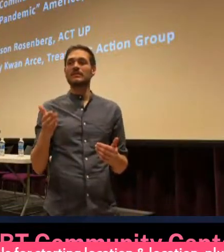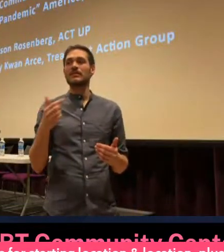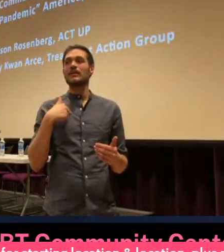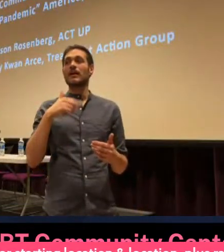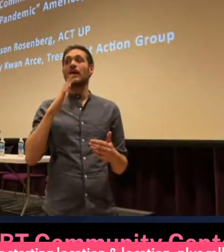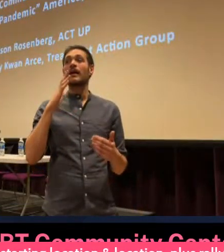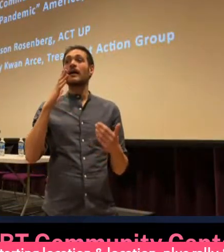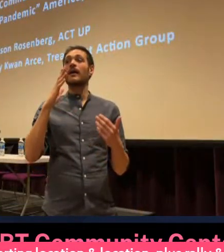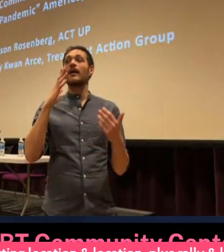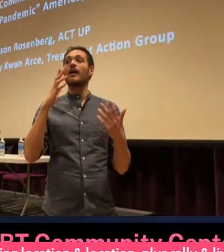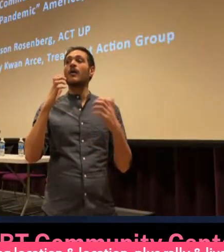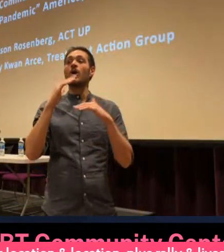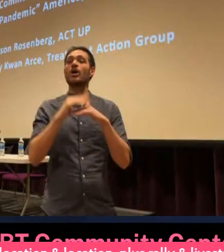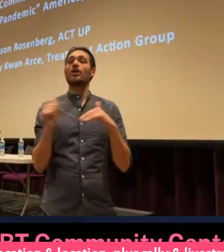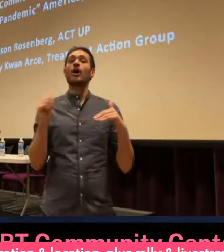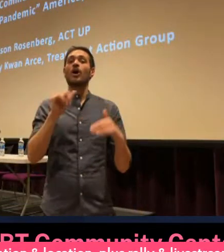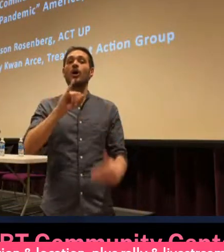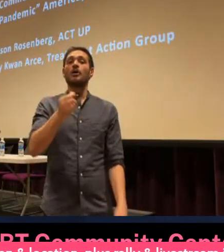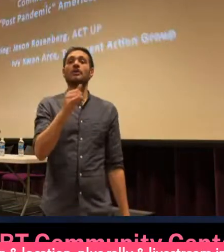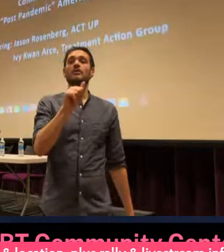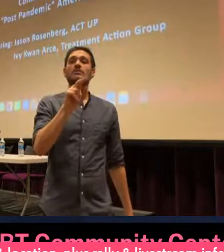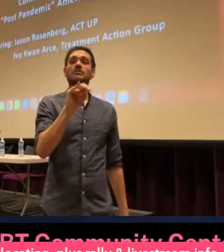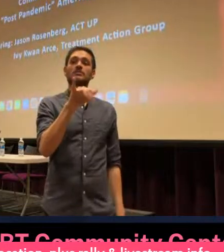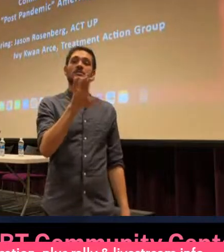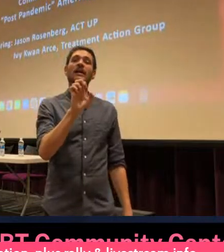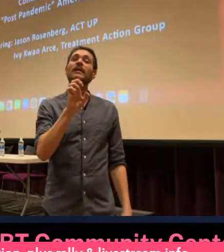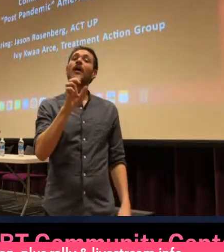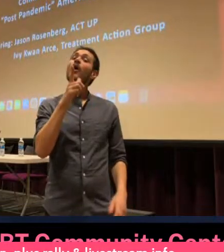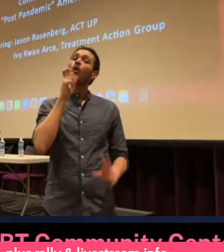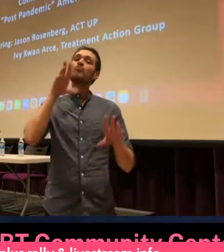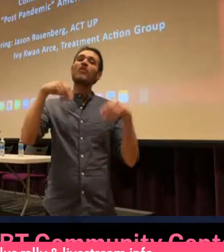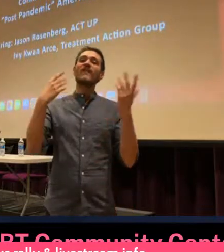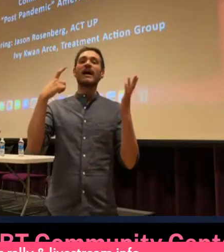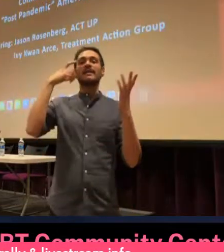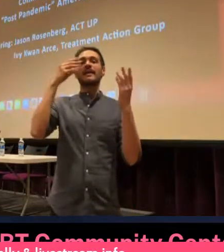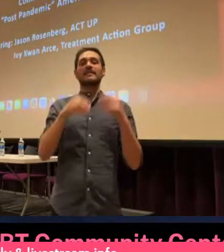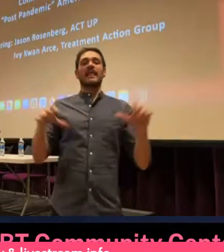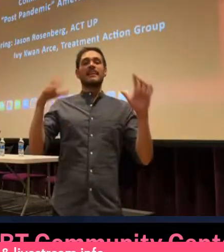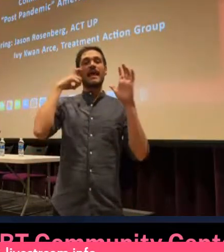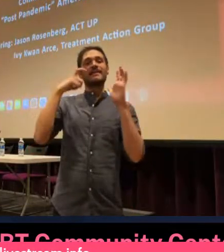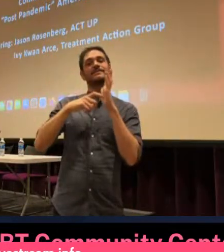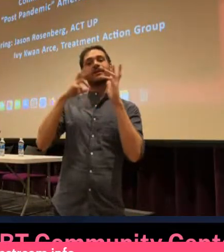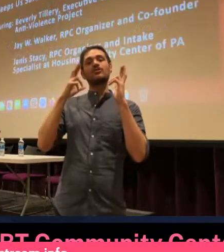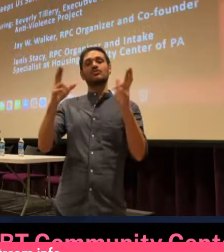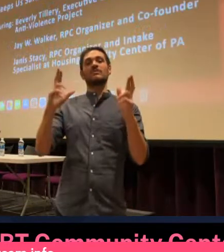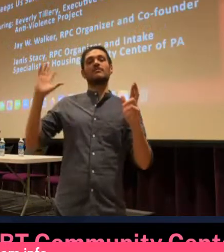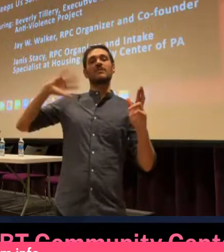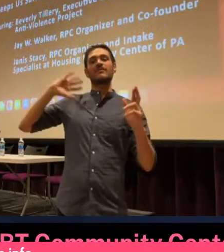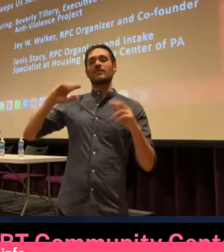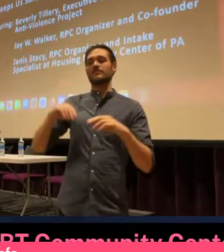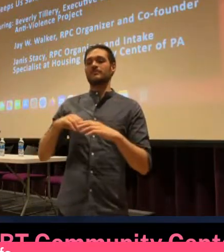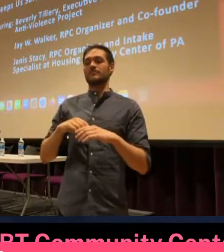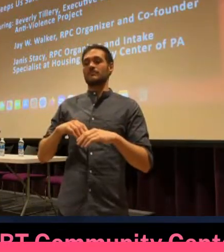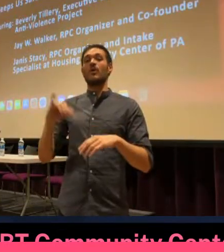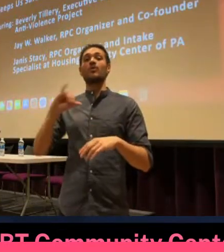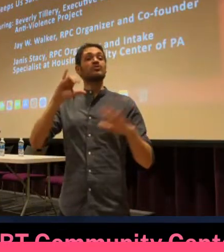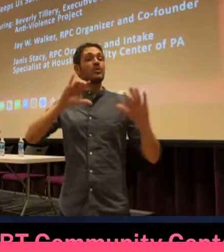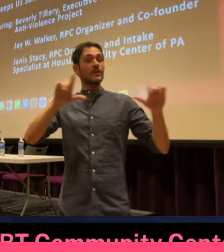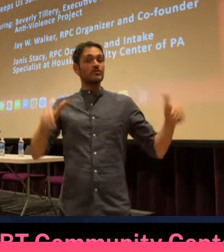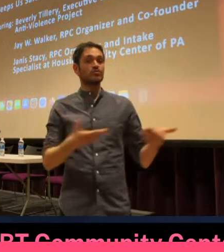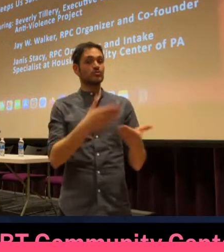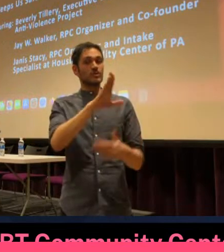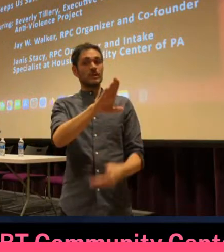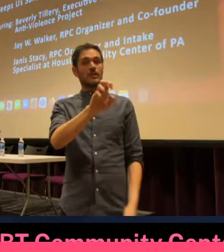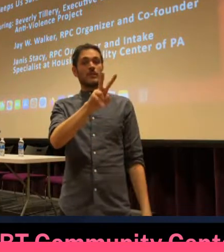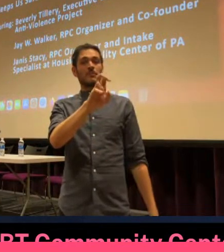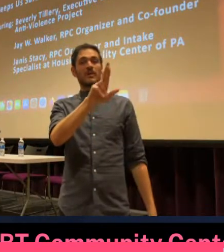call up, Janice, who gave us the letter of acknowledgement at the beginning of the meeting, and introduce Beverly Tillery, the